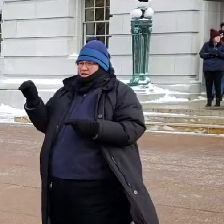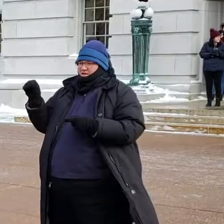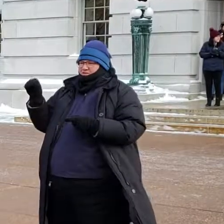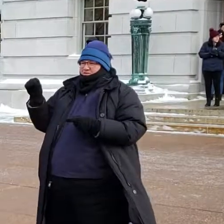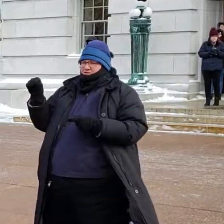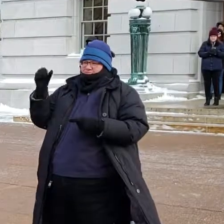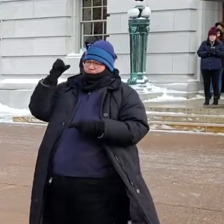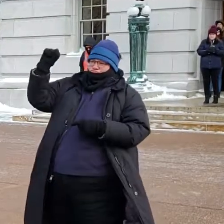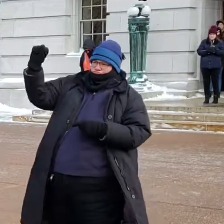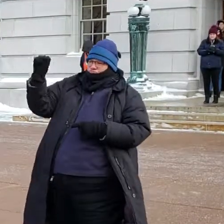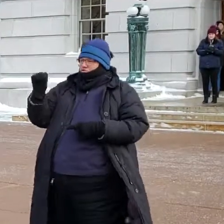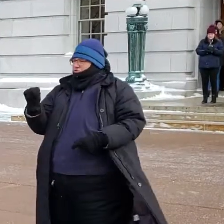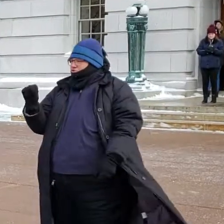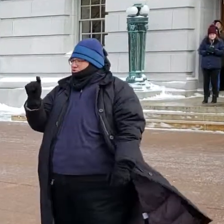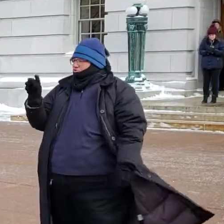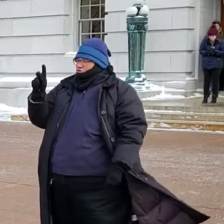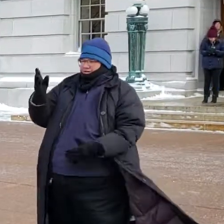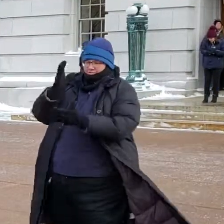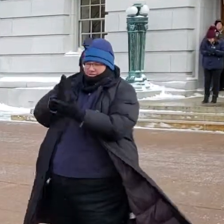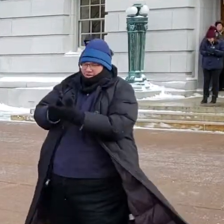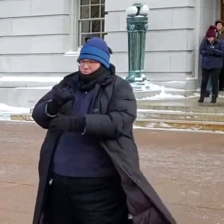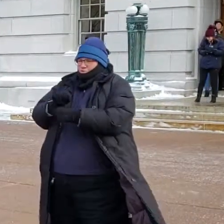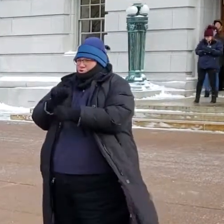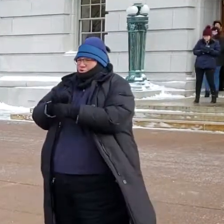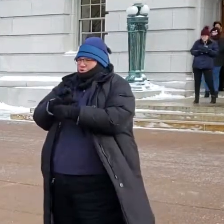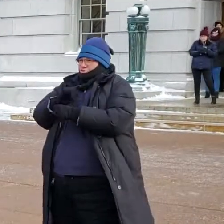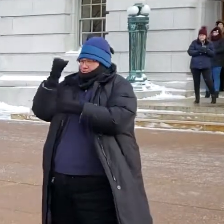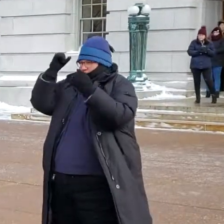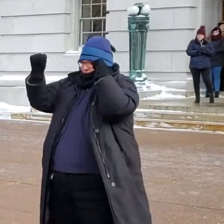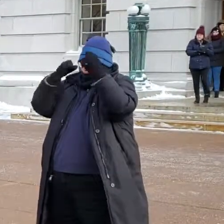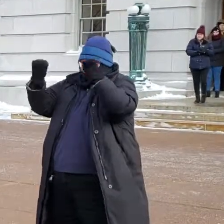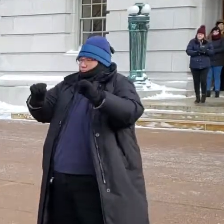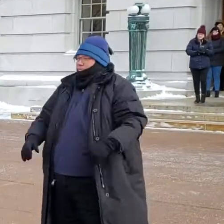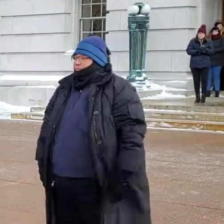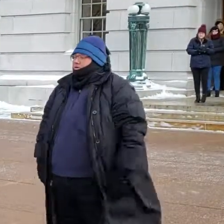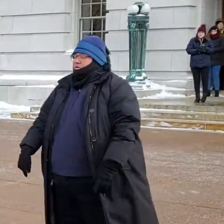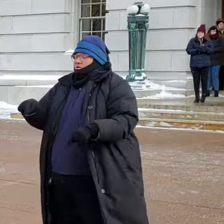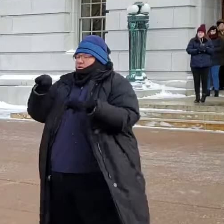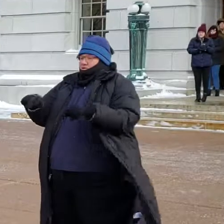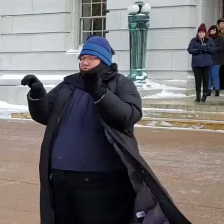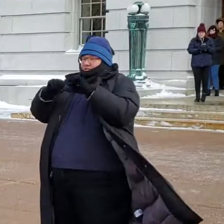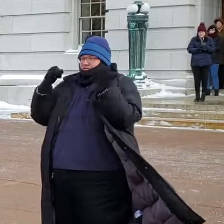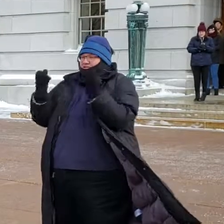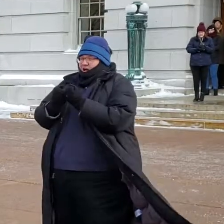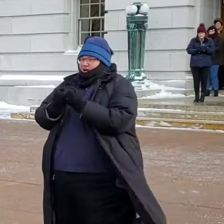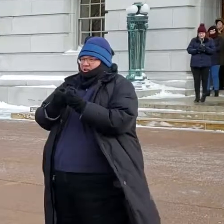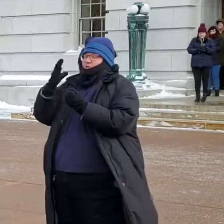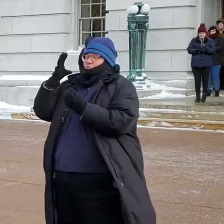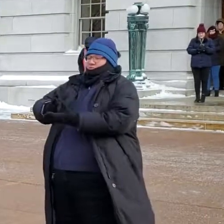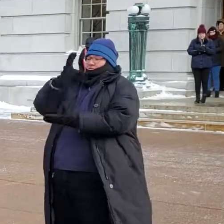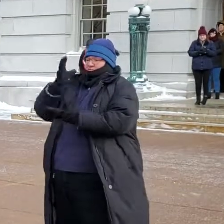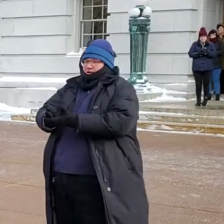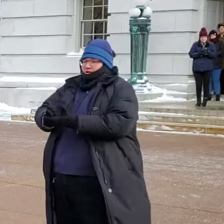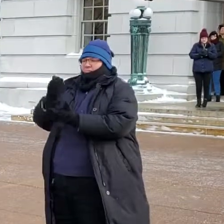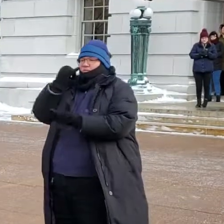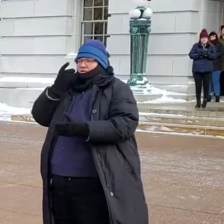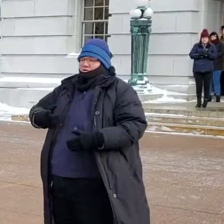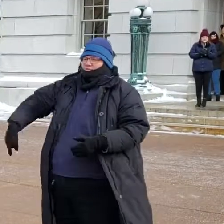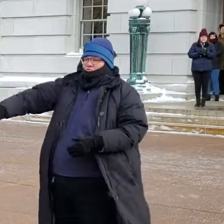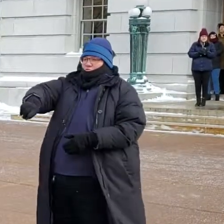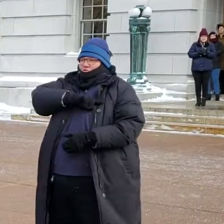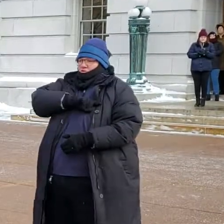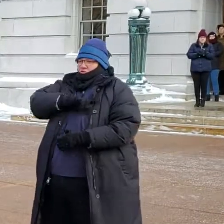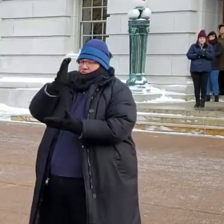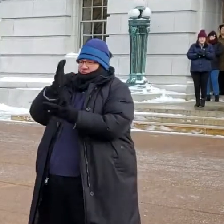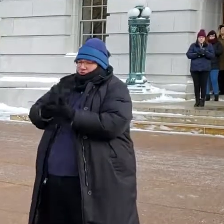This society cannot function without our labor. More evidence of this is seen in the courageous California teacher